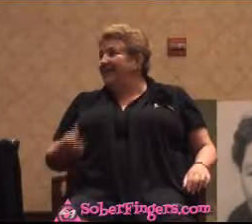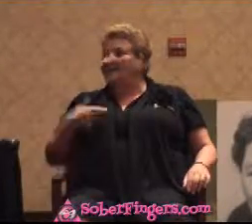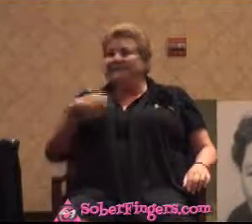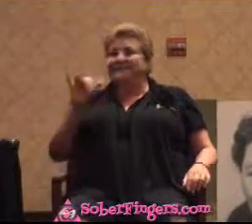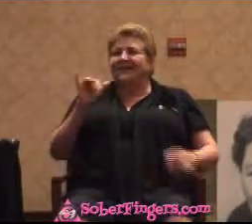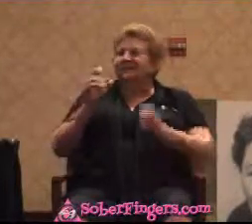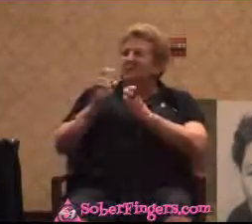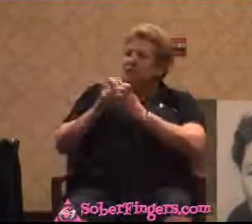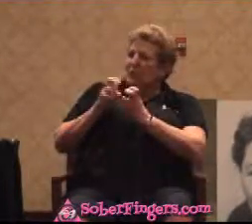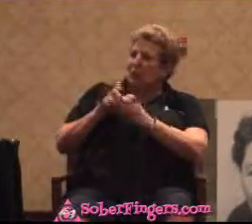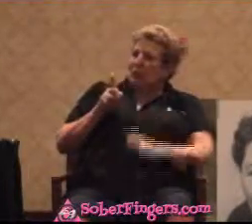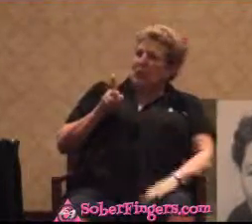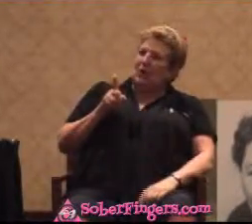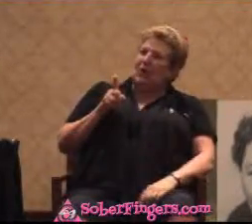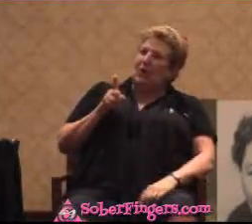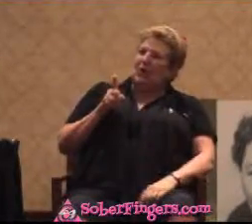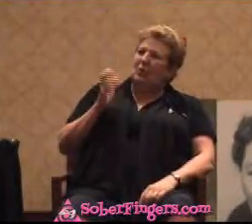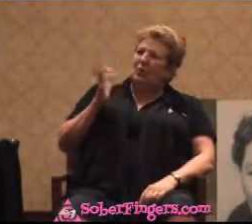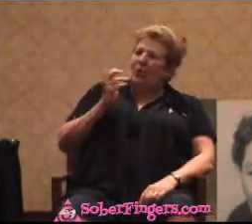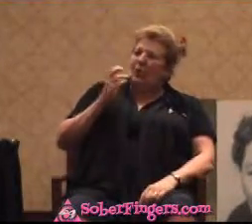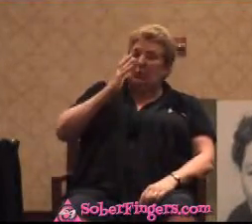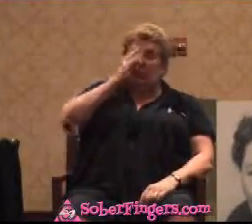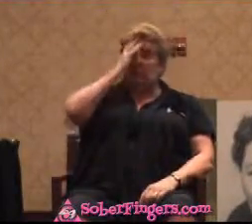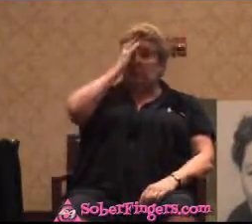Squirrel, man, you might have put me down, bruh.